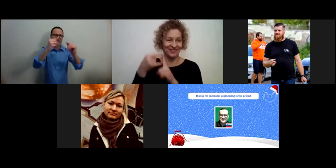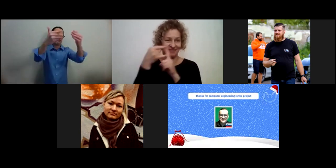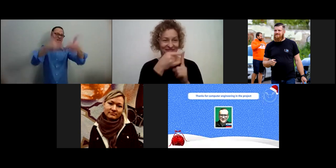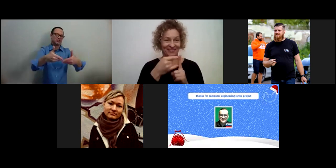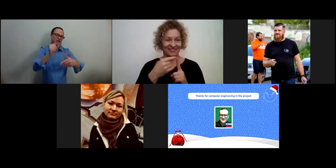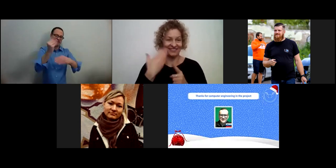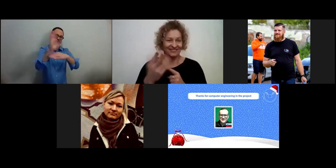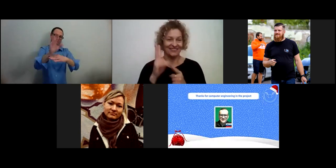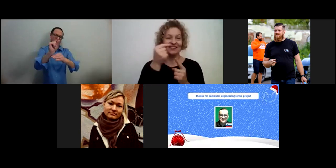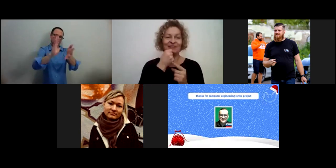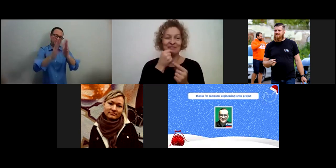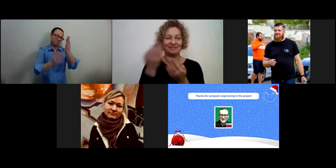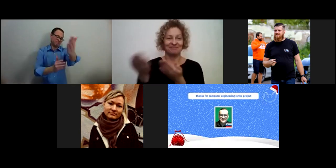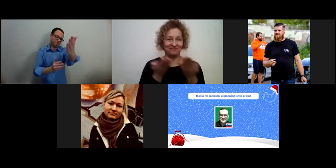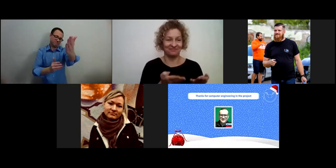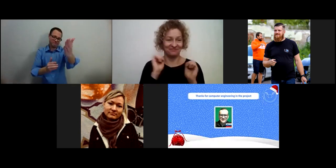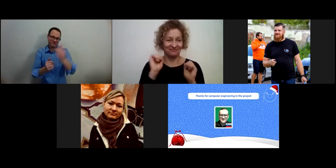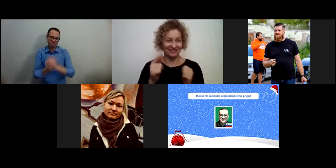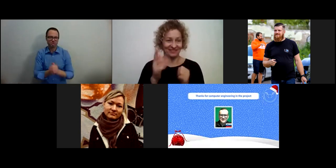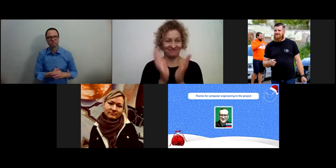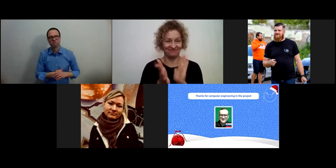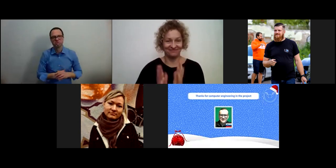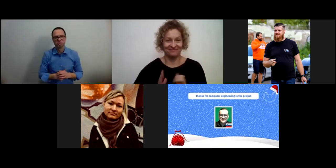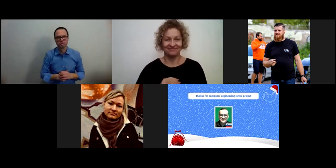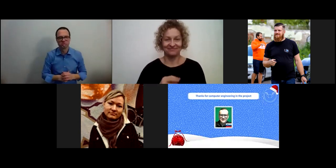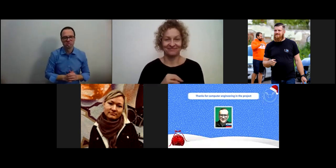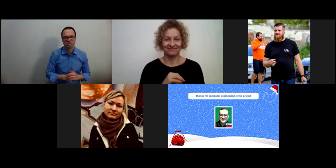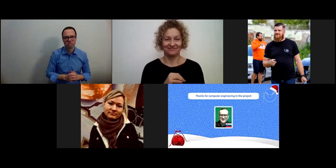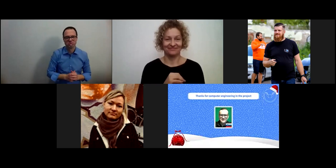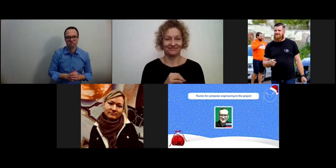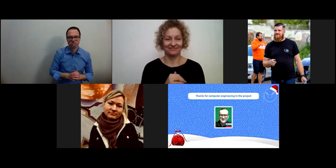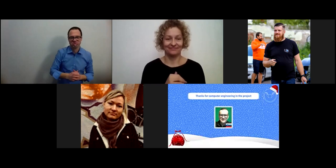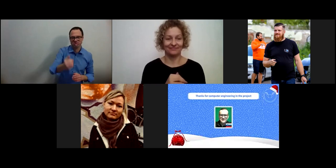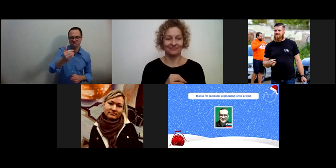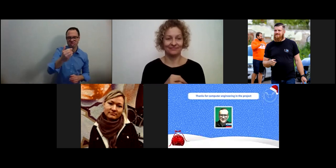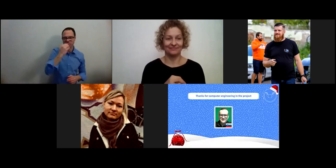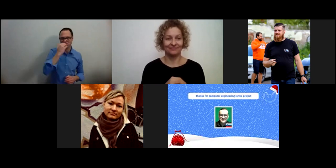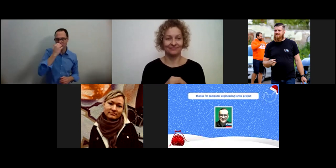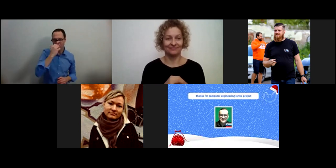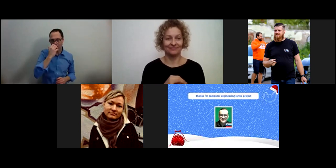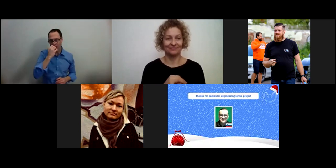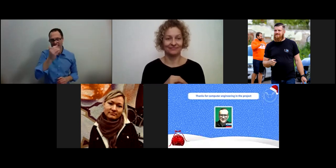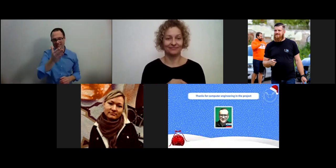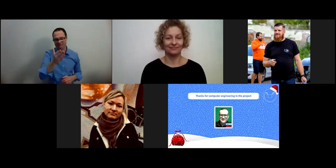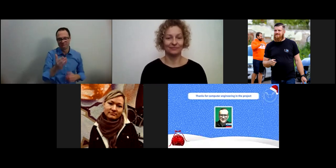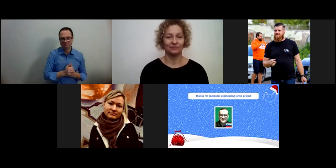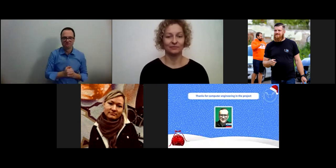Thank you also the rest of the tech team. If you want, you can take the floor and present yourself a little